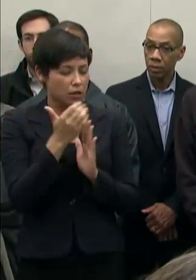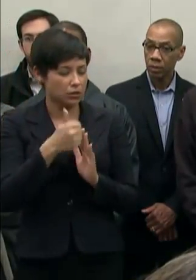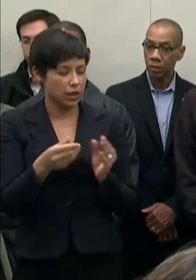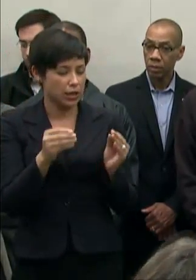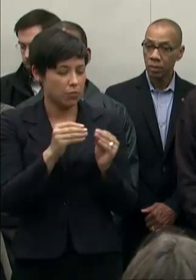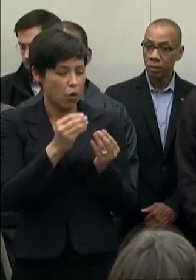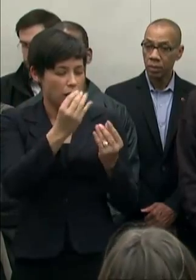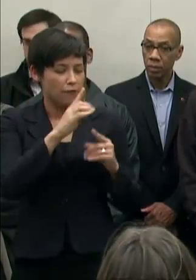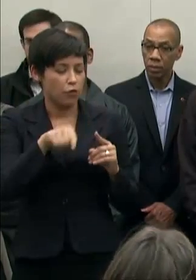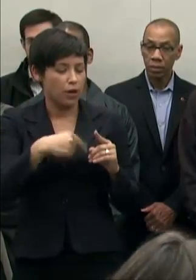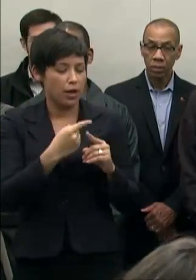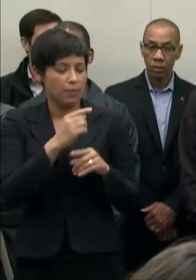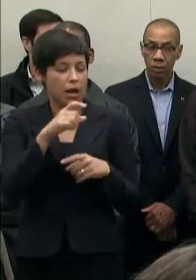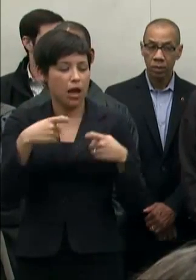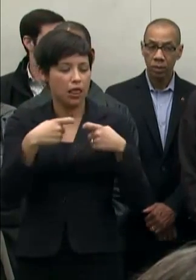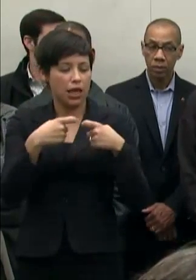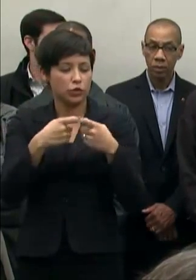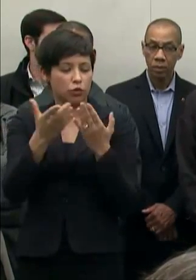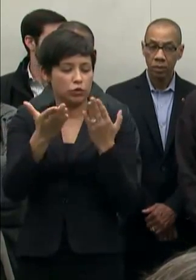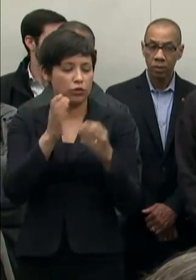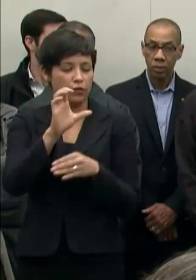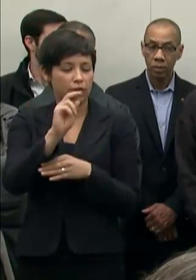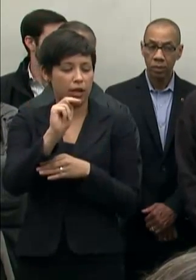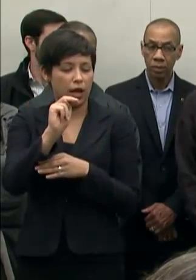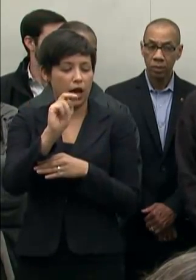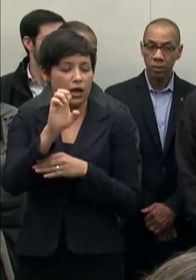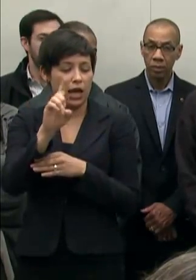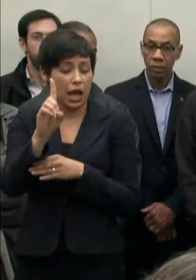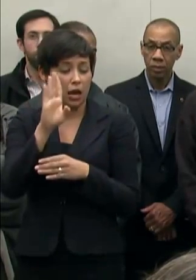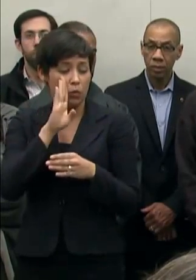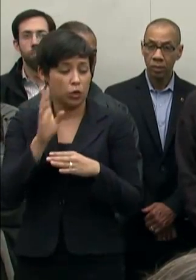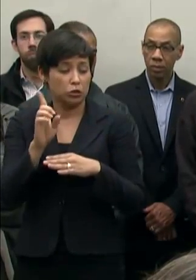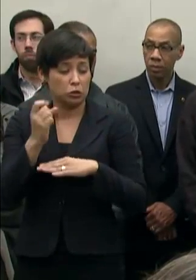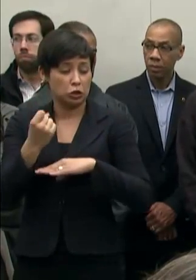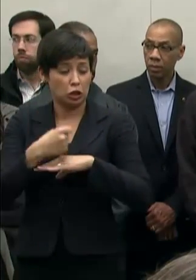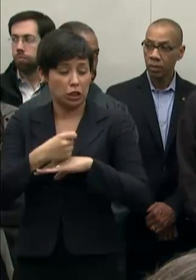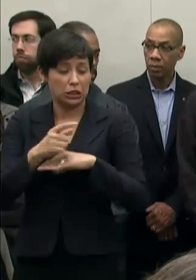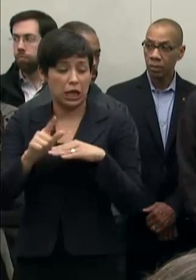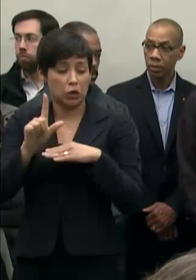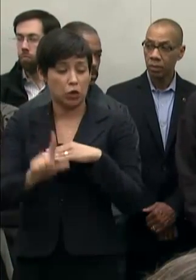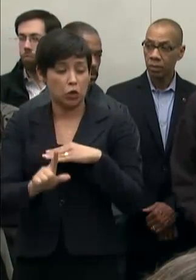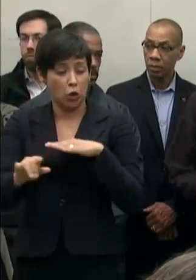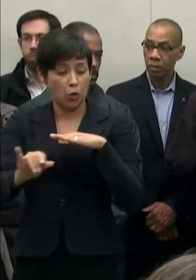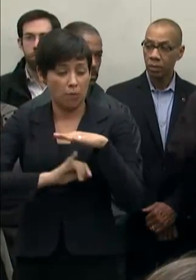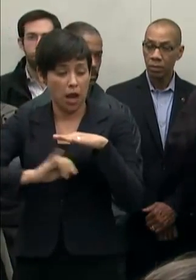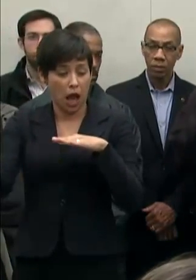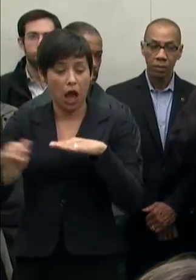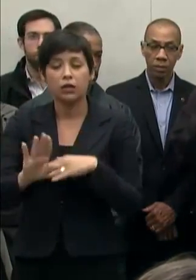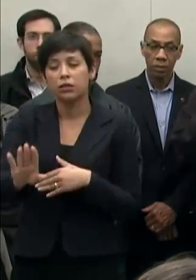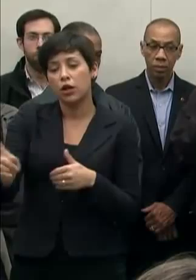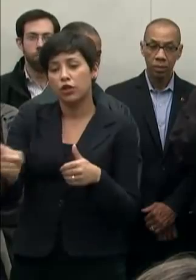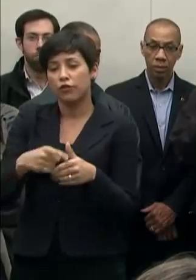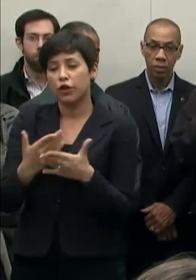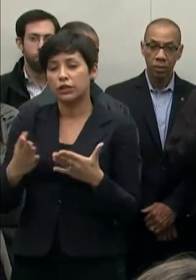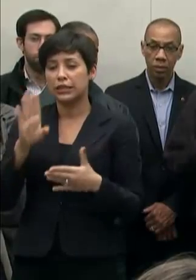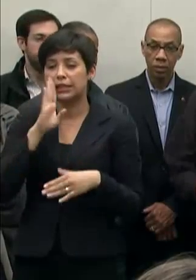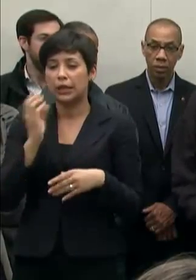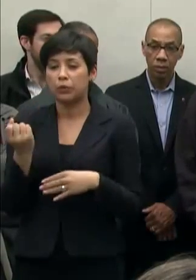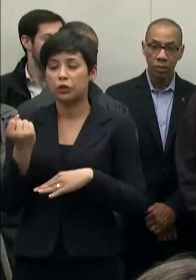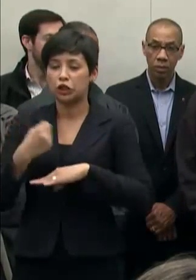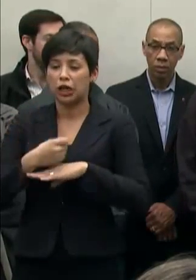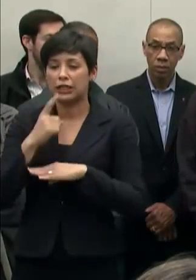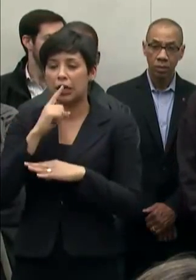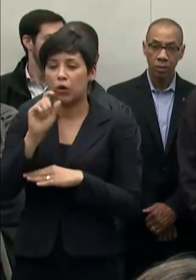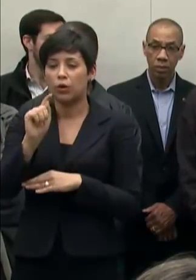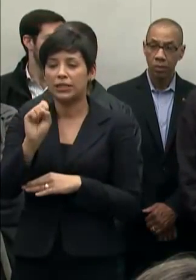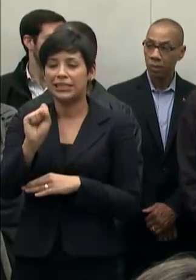preemptive shutdown in Lower Manhattan? We have not heard anything. They're looking at if the first thing they would shut down would be steam, and you wouldn't notice